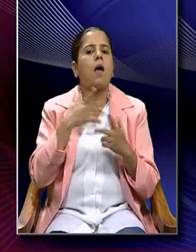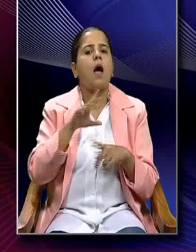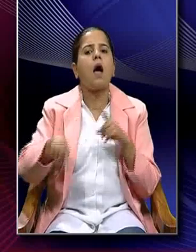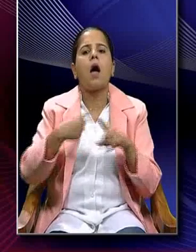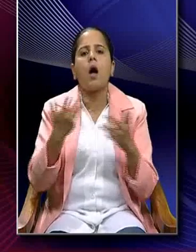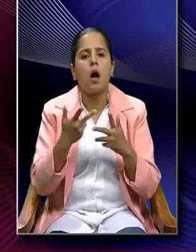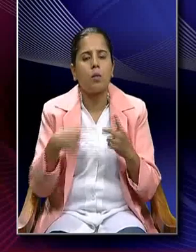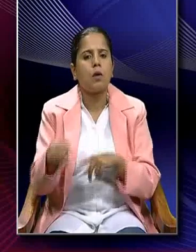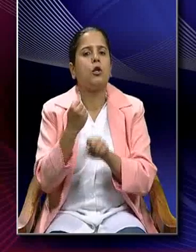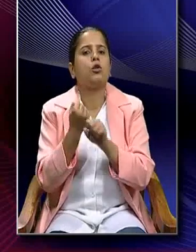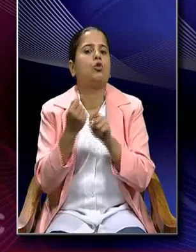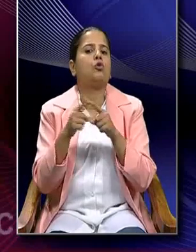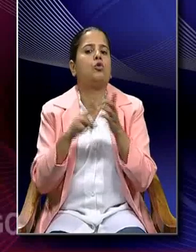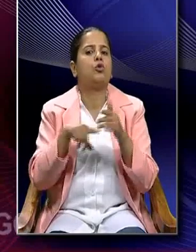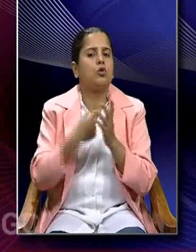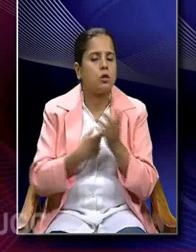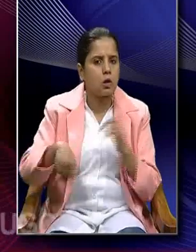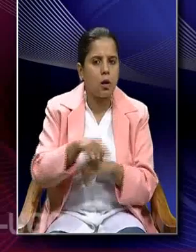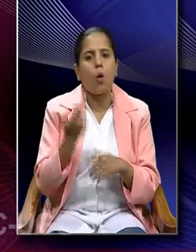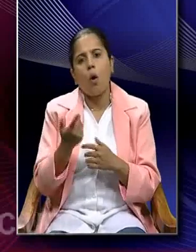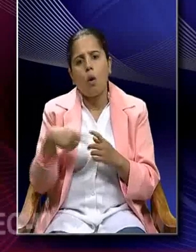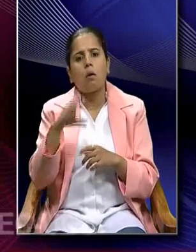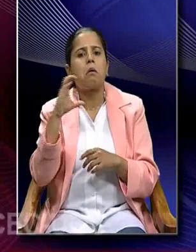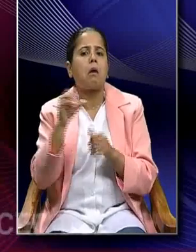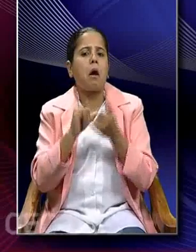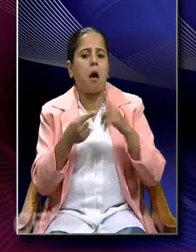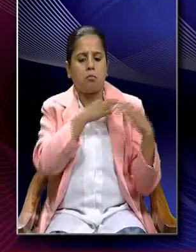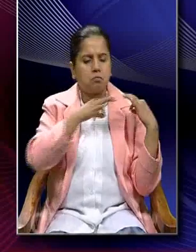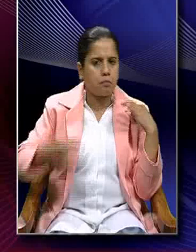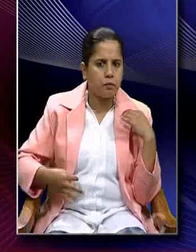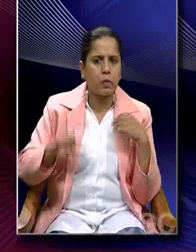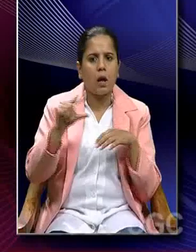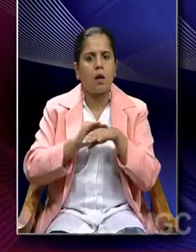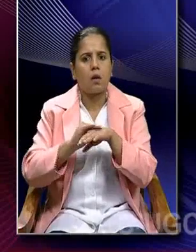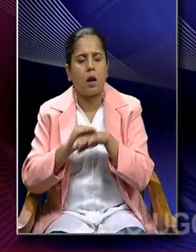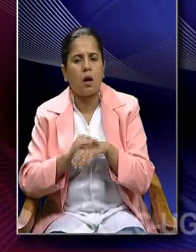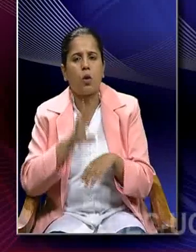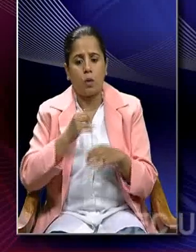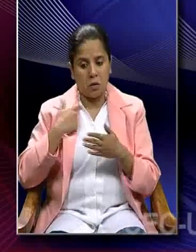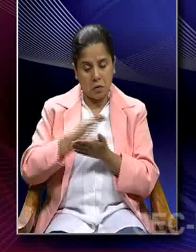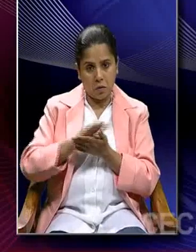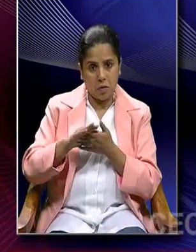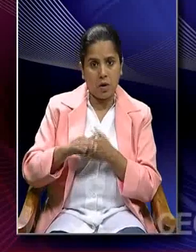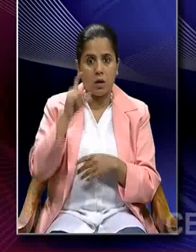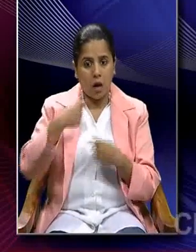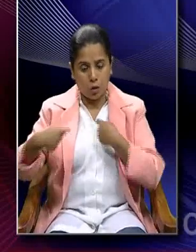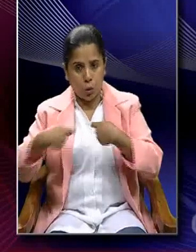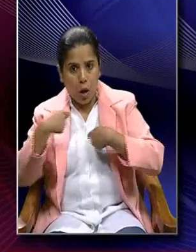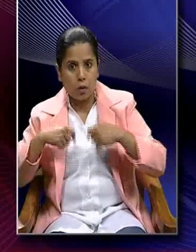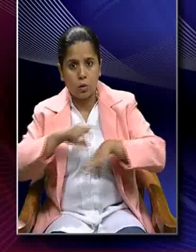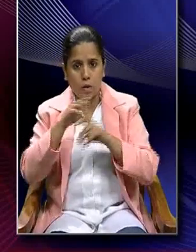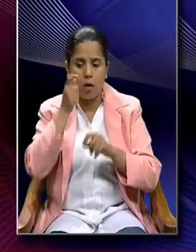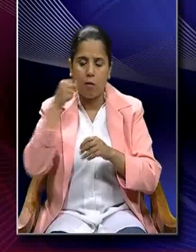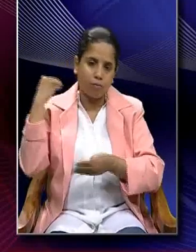gender, caste, labor on one hand, and ideas about purity, sexual control, and